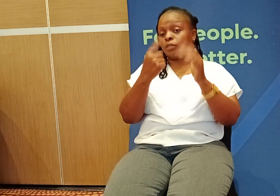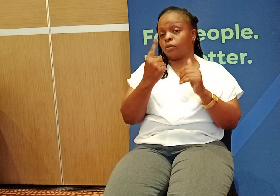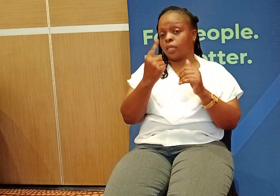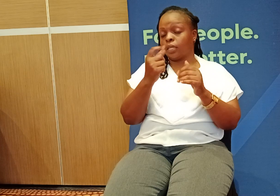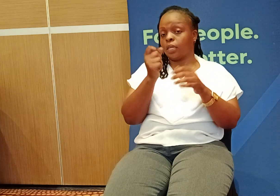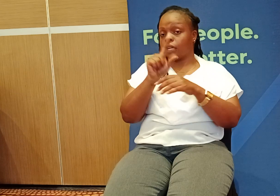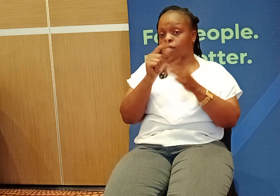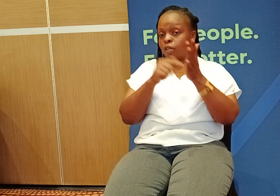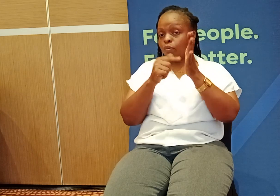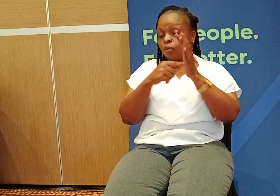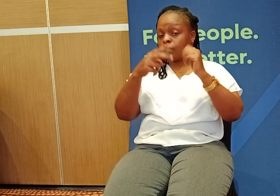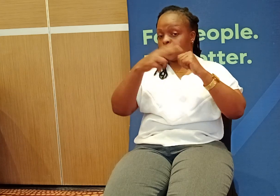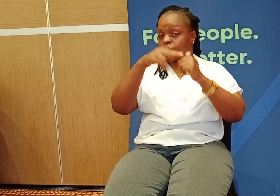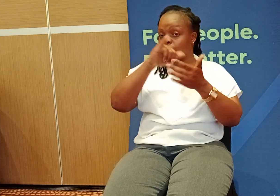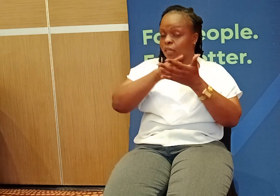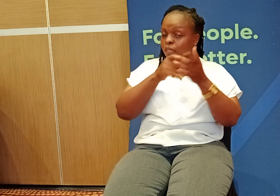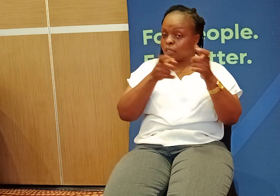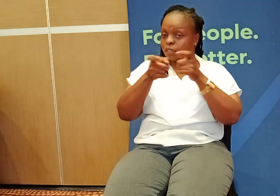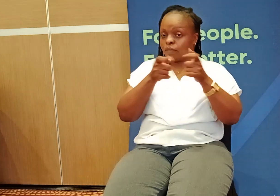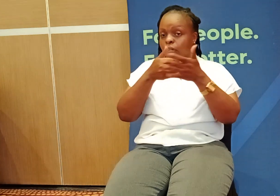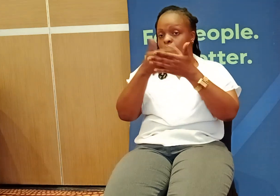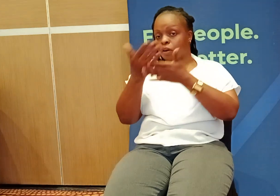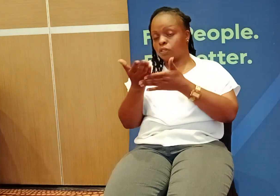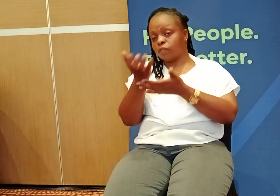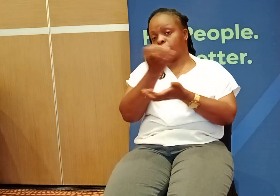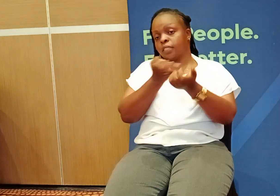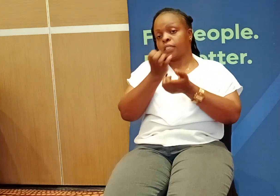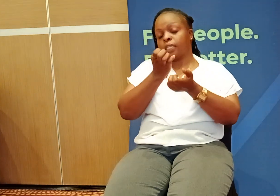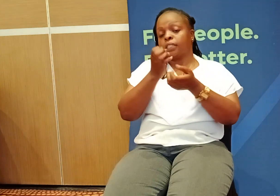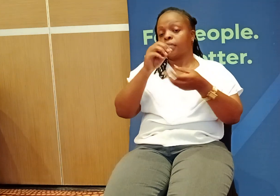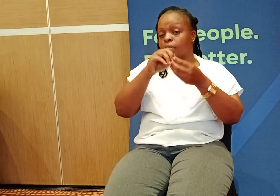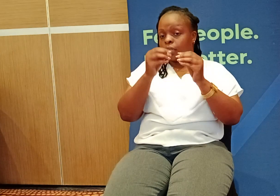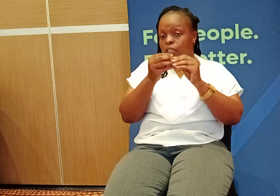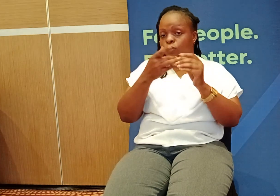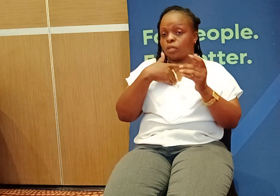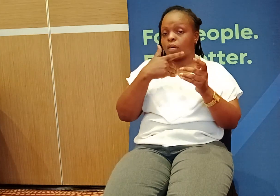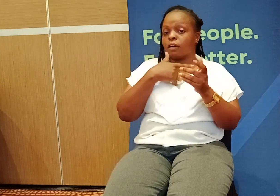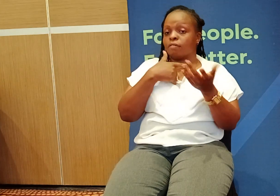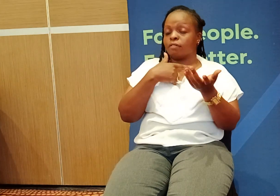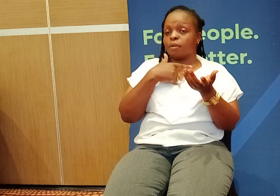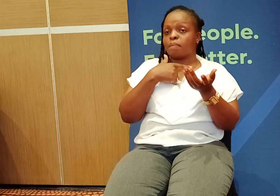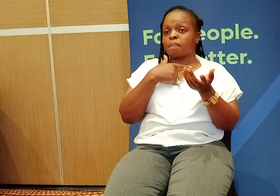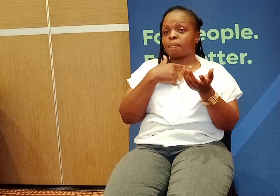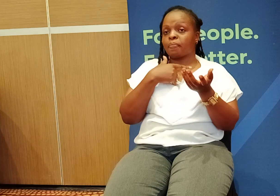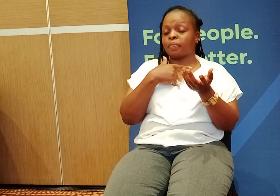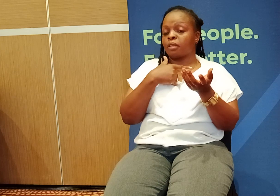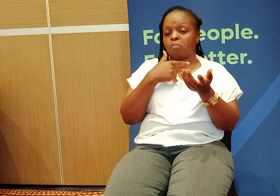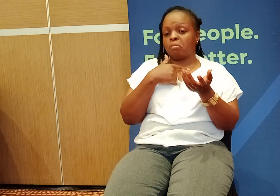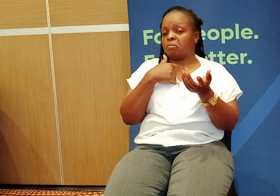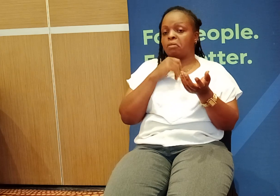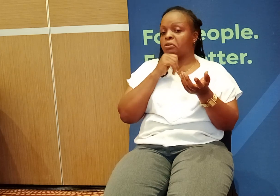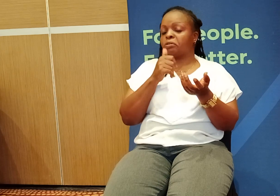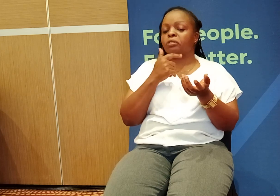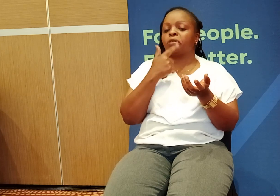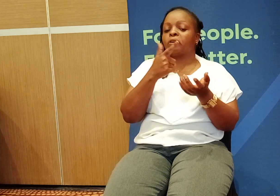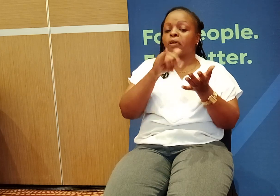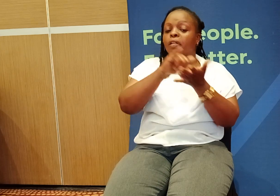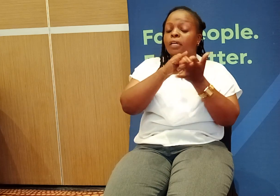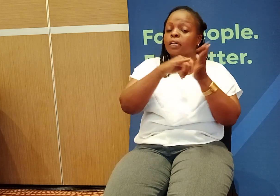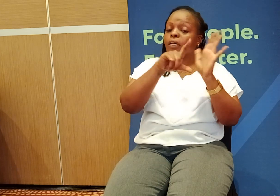11.7 was really driven out of the exchange rate. We did have, I wouldn't call that legacy accounts remediation, but we